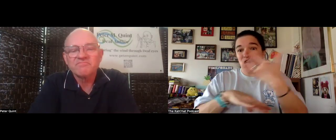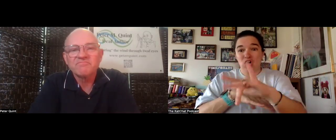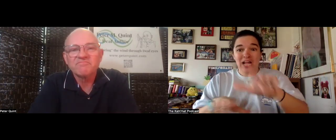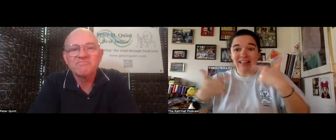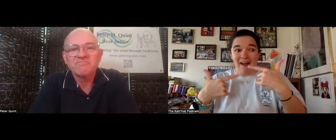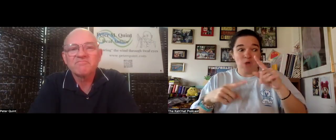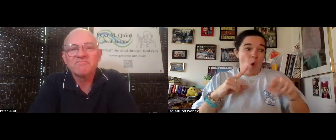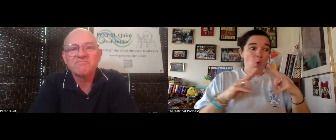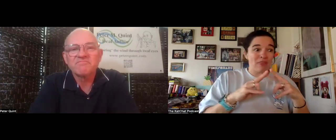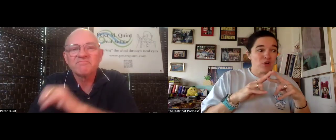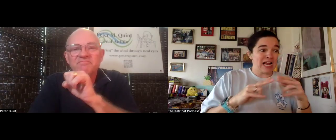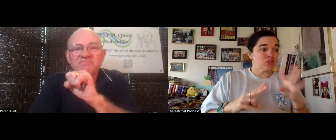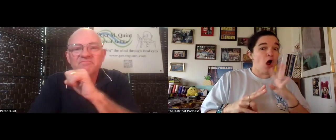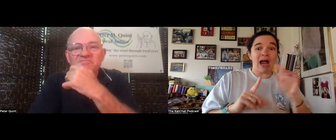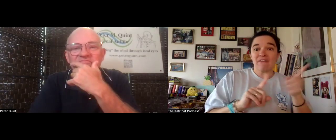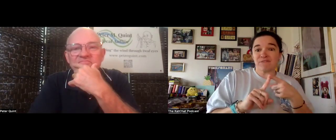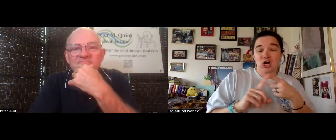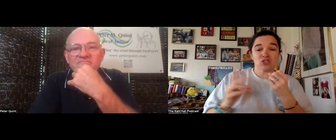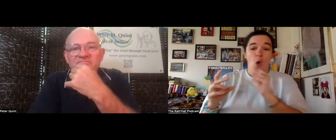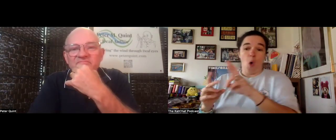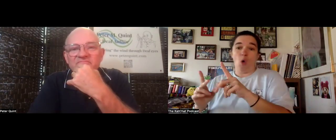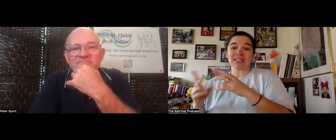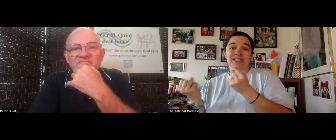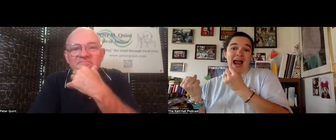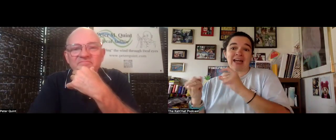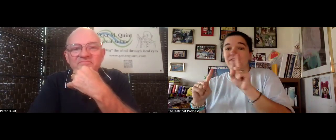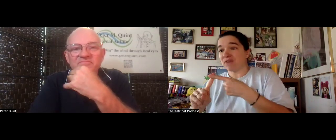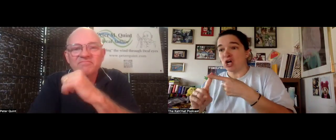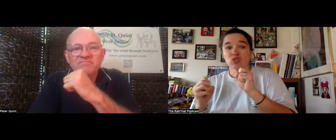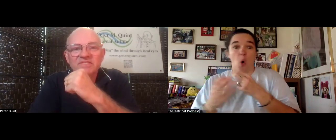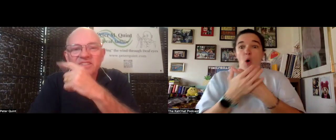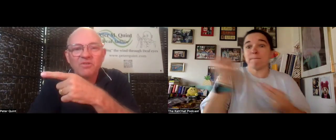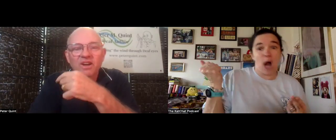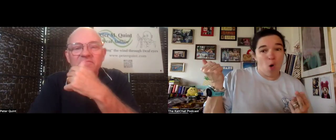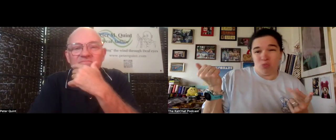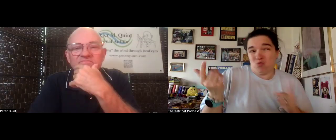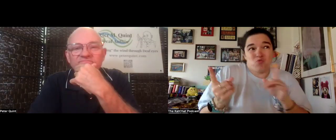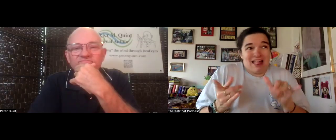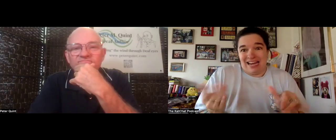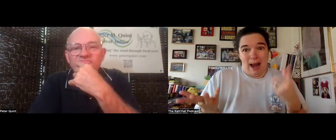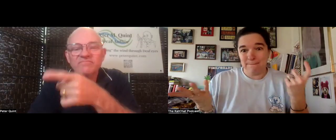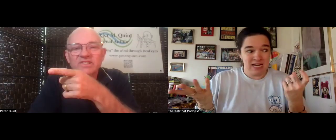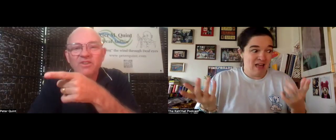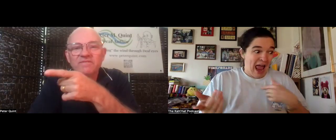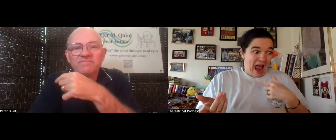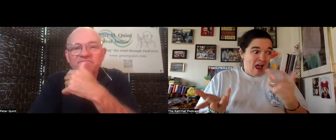in their early life, whether it's talking first or signing first or both.